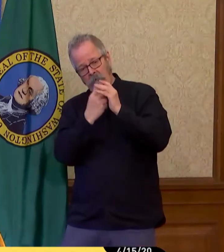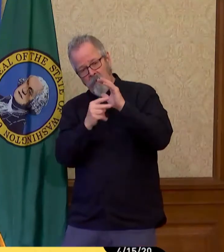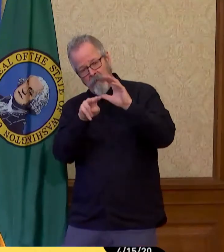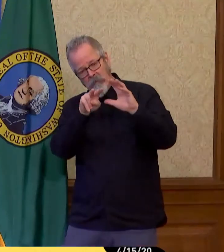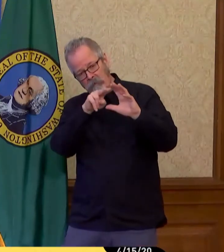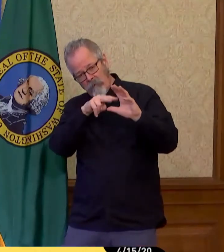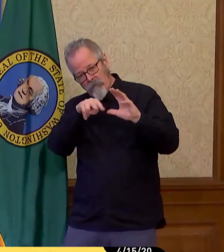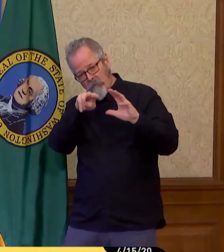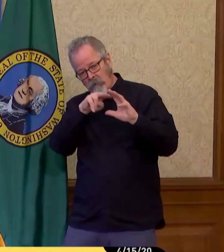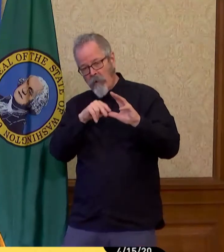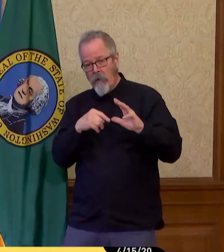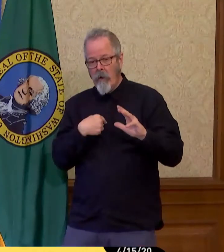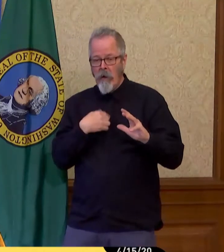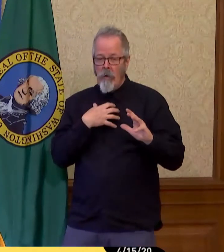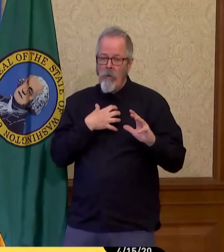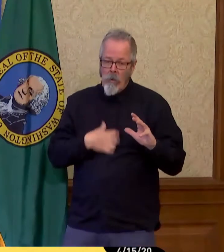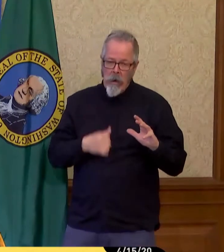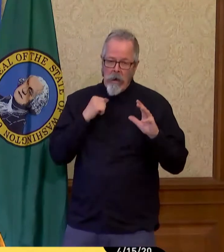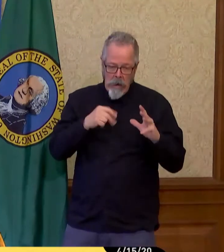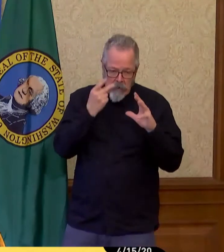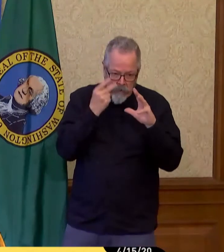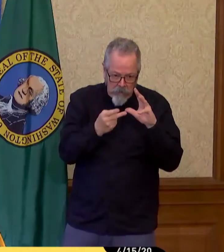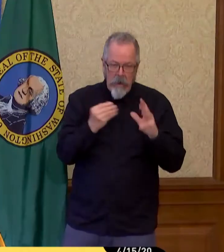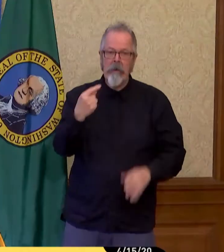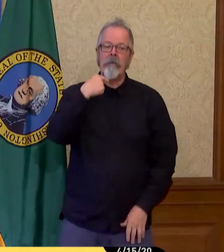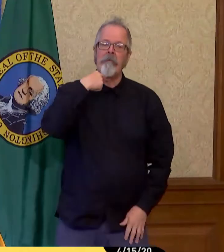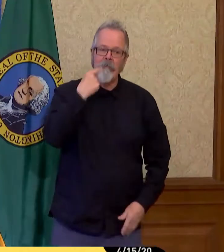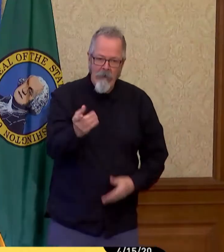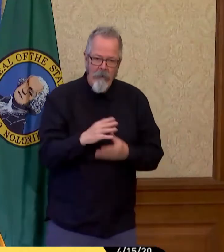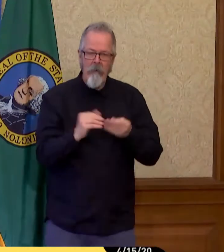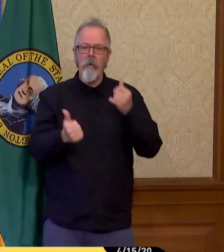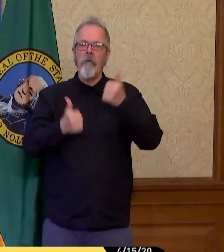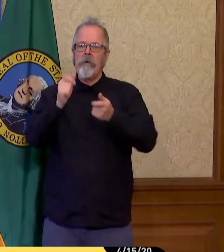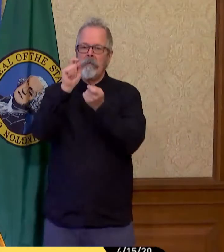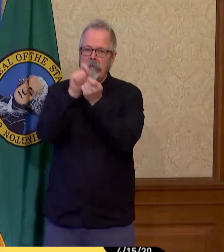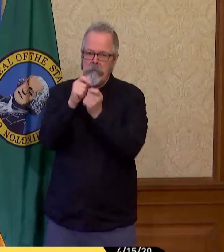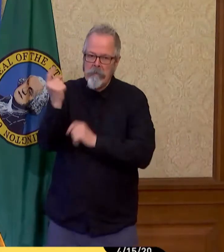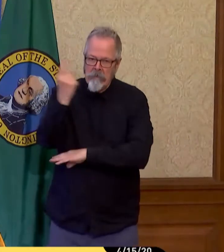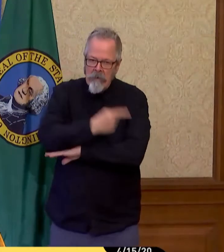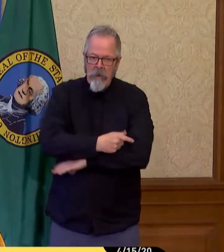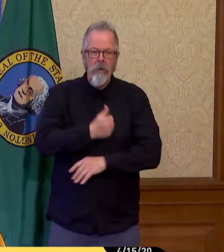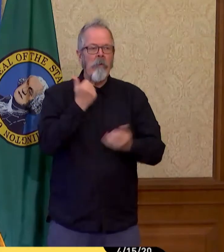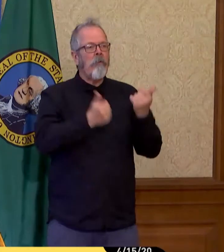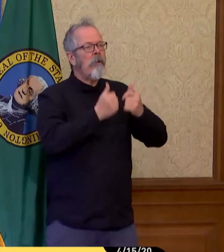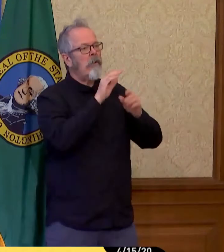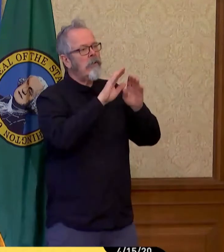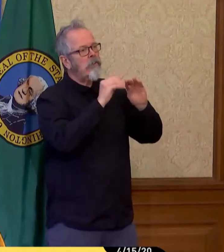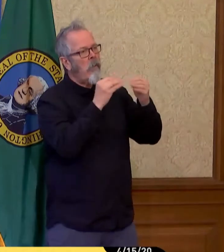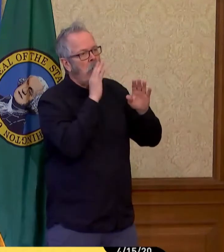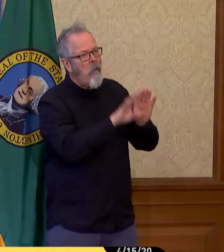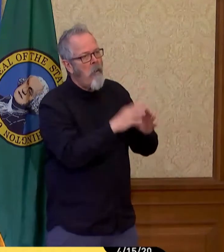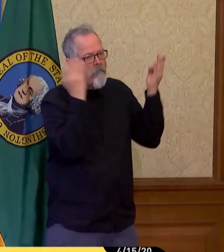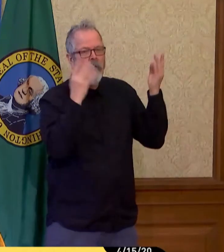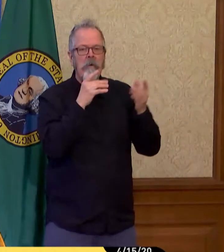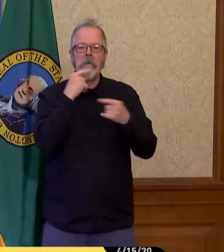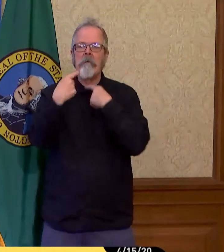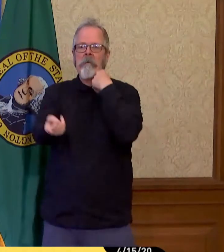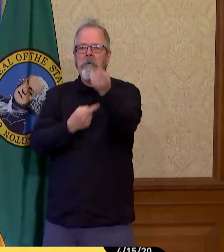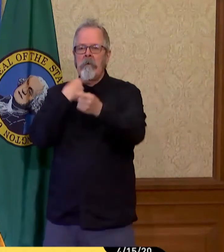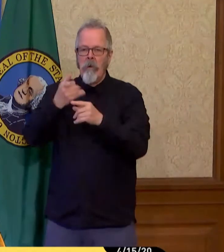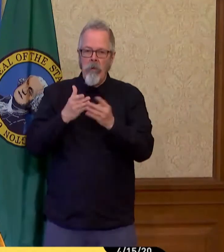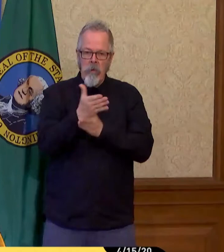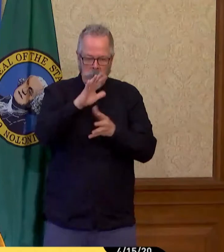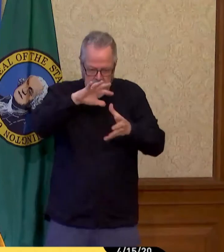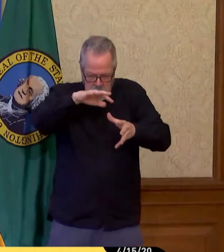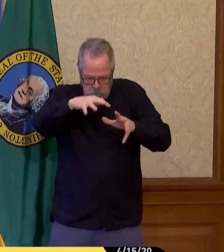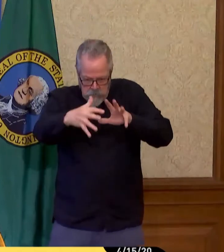I would share that with you. Is it possible that we could be in circumstances to have Major League Baseball games this summer? Yes,